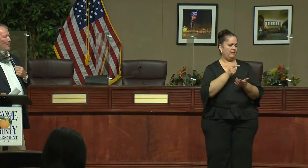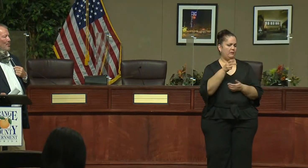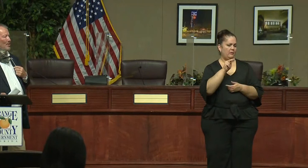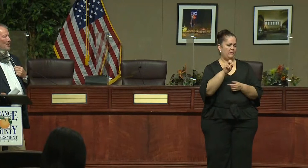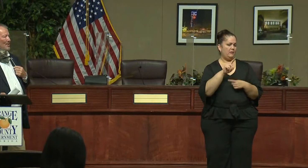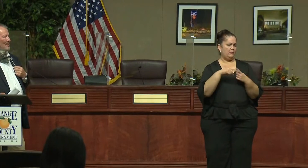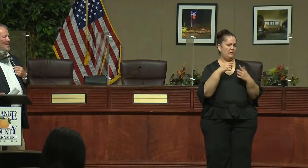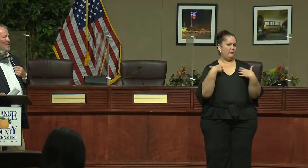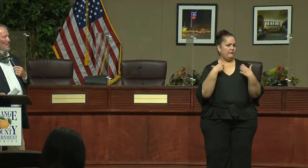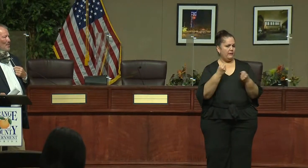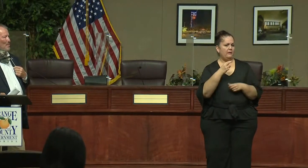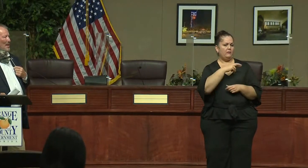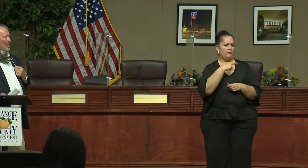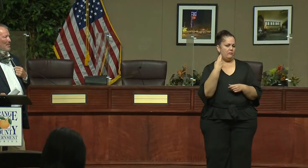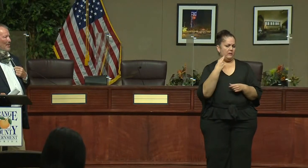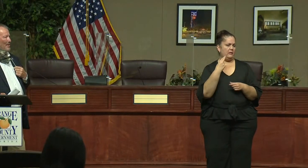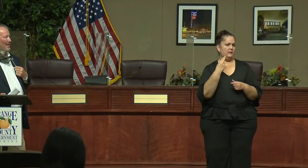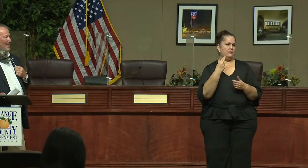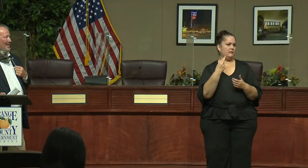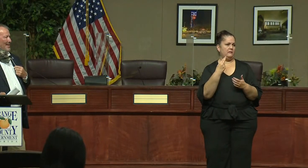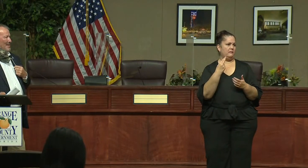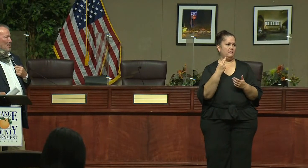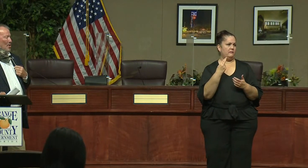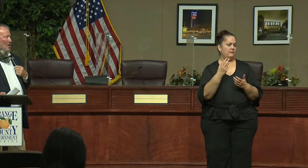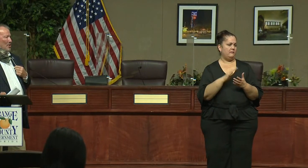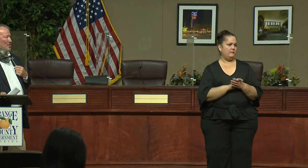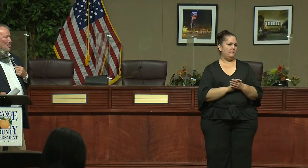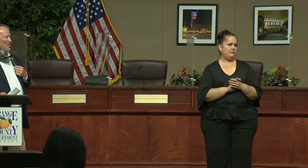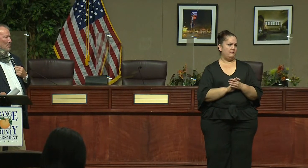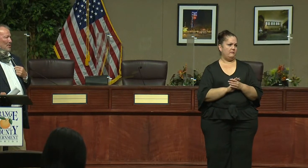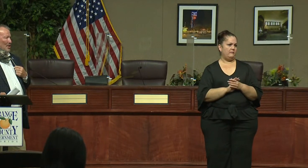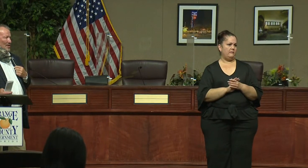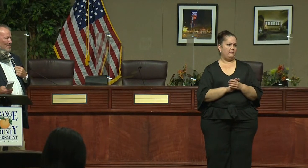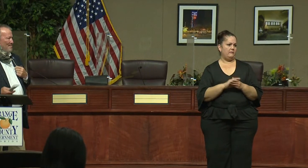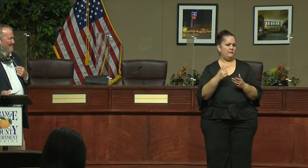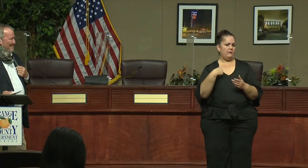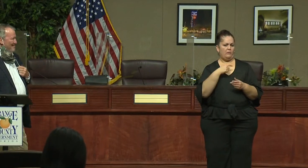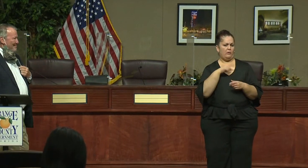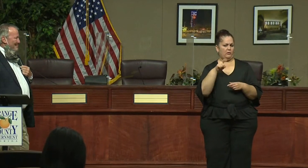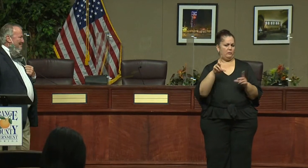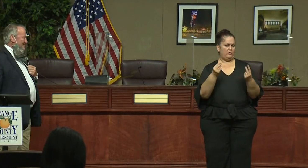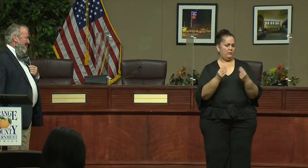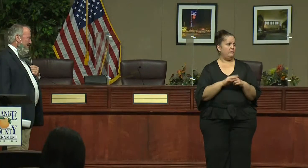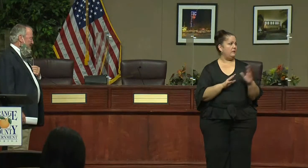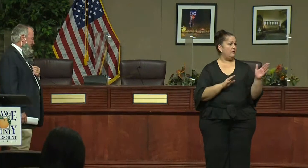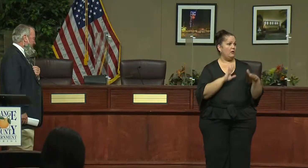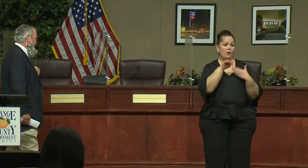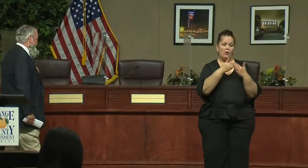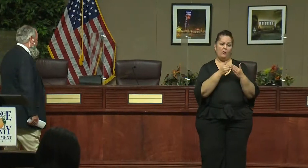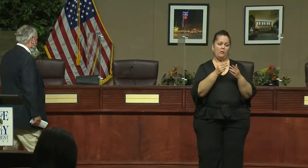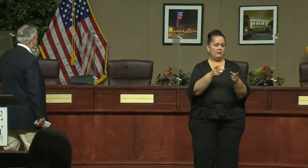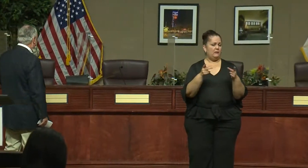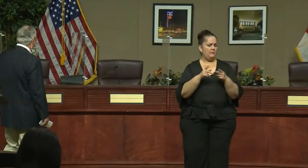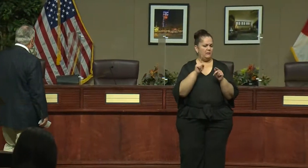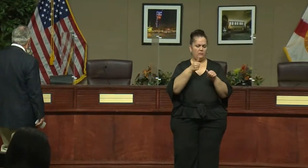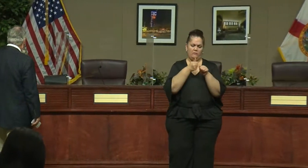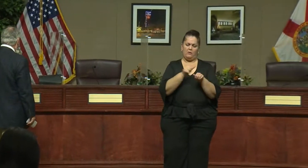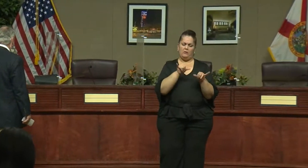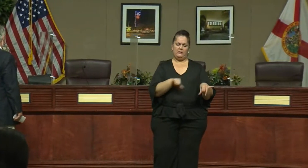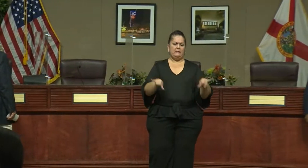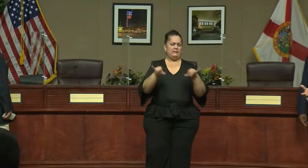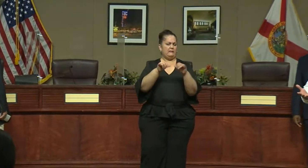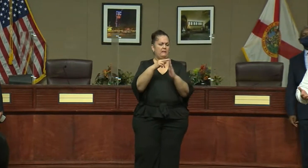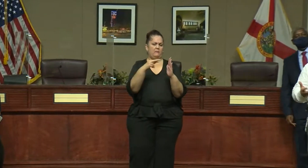the health risk and what pandemic precautions we should be taking. Yeah, all the places should follow the same guidelines,